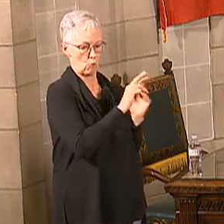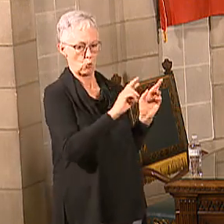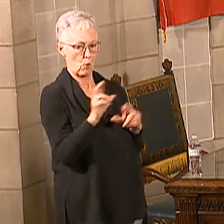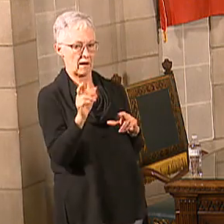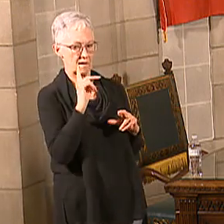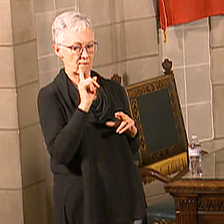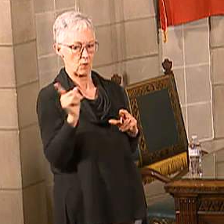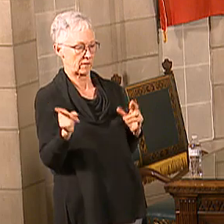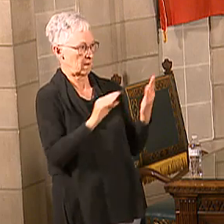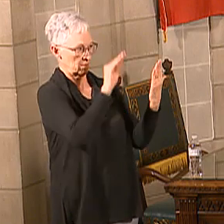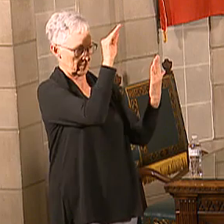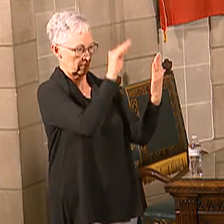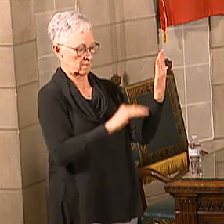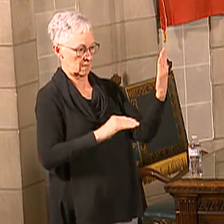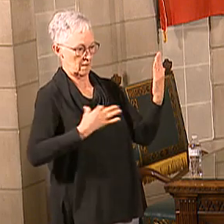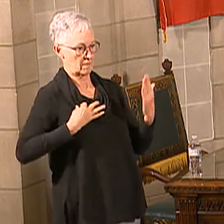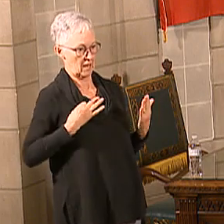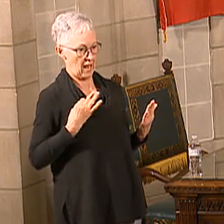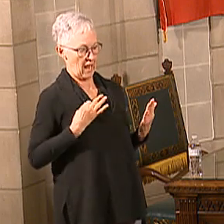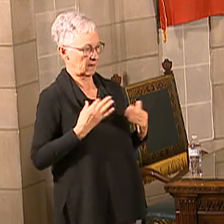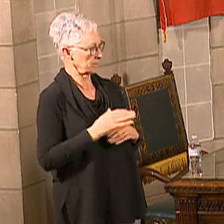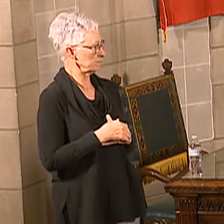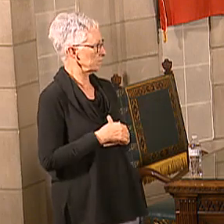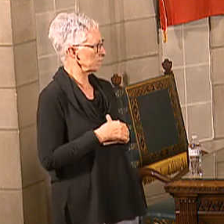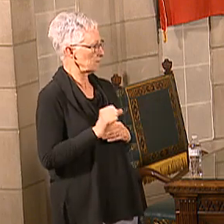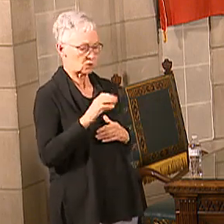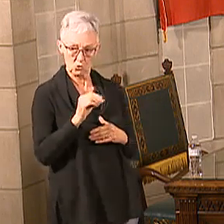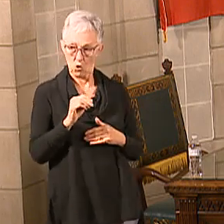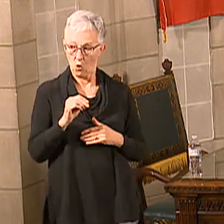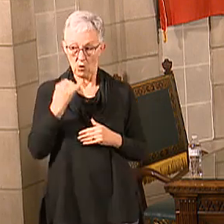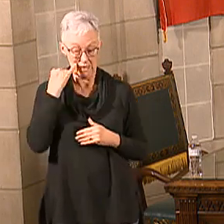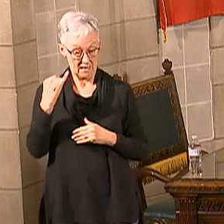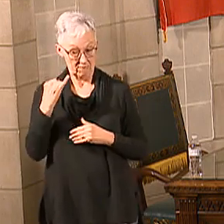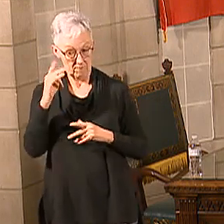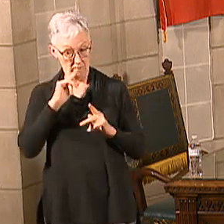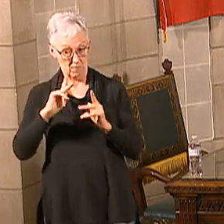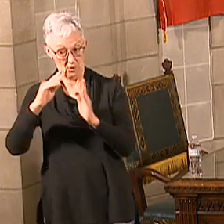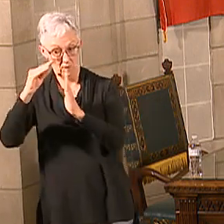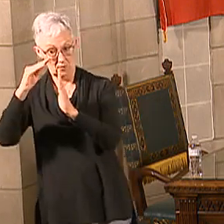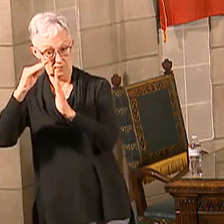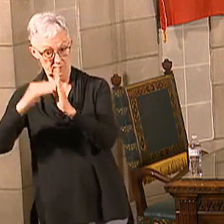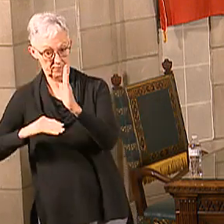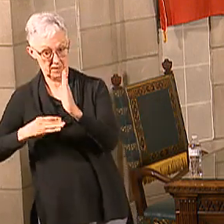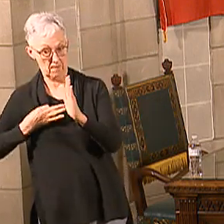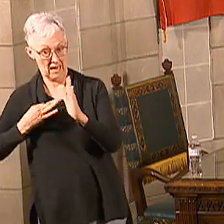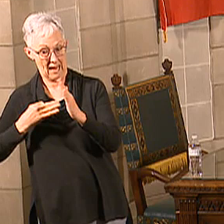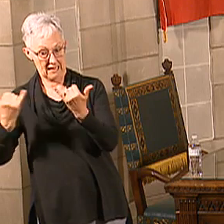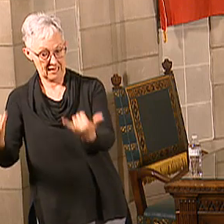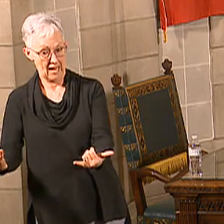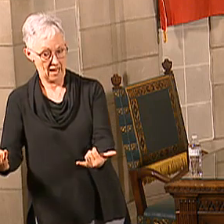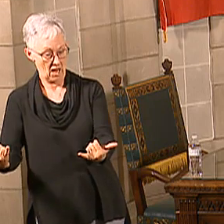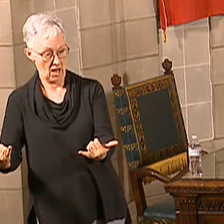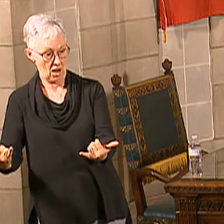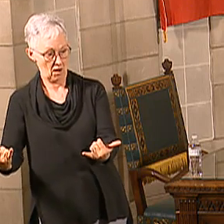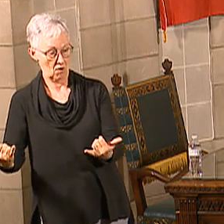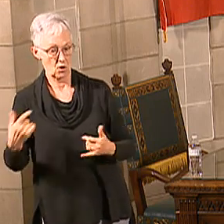you're waiting for the feds, will they need to go back and reapply, or will you reach out to them? We're marking those claims as they come through. We will